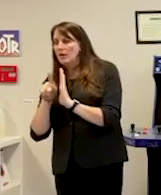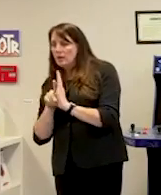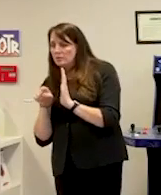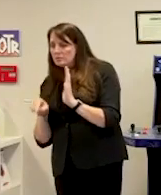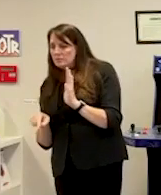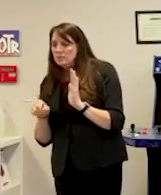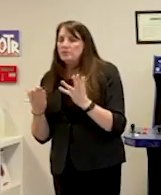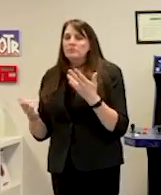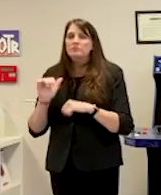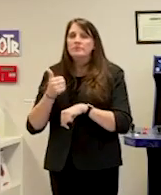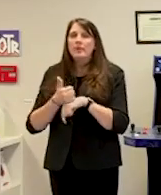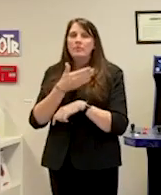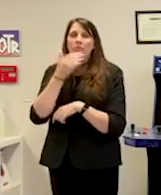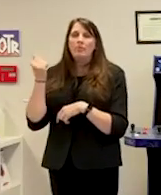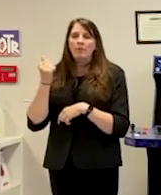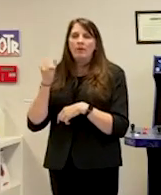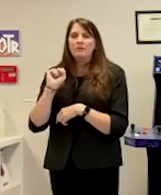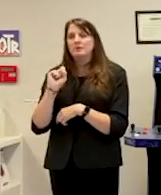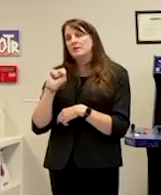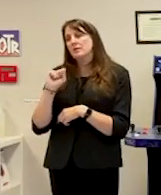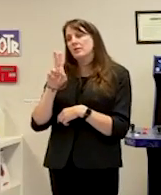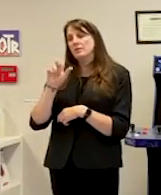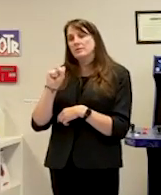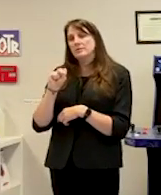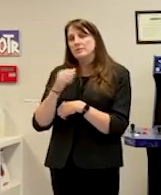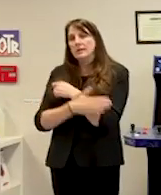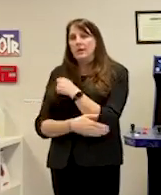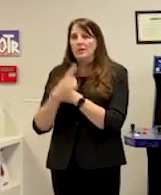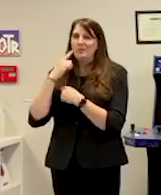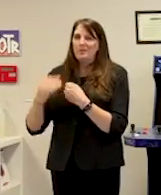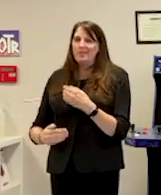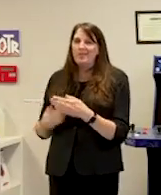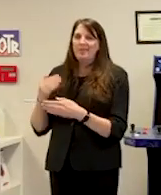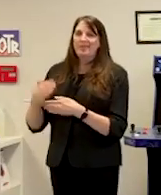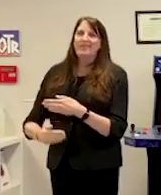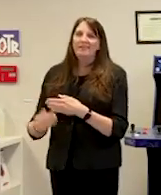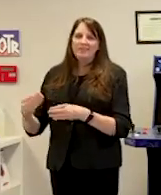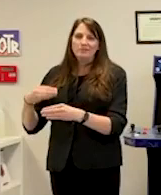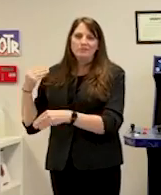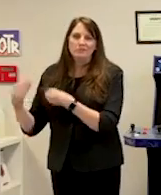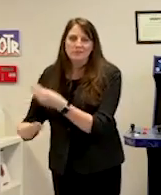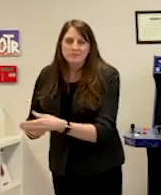to create a better St. Louis County for the next generation.